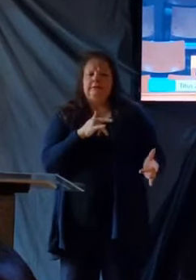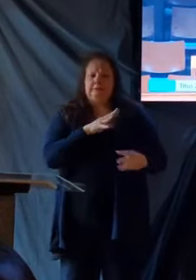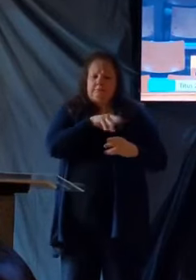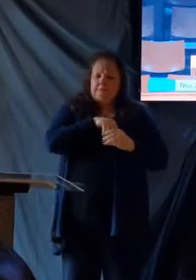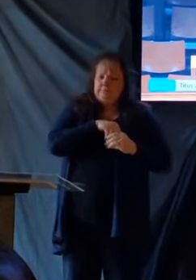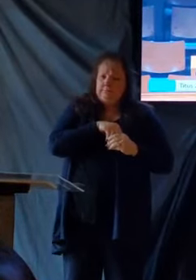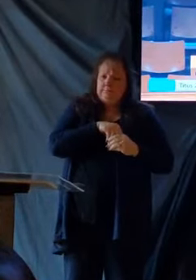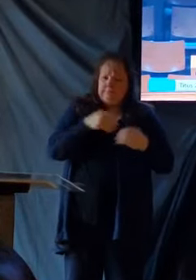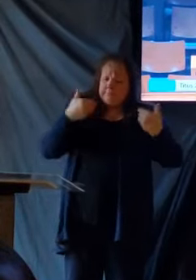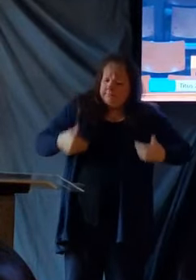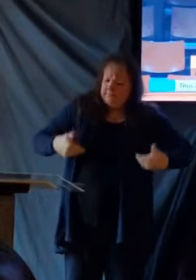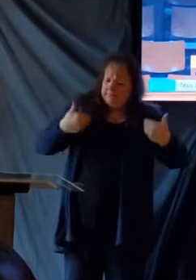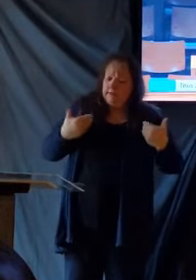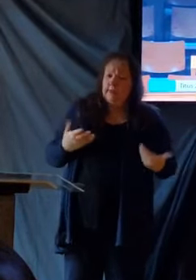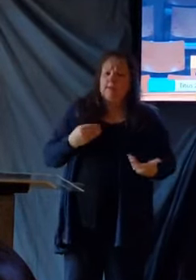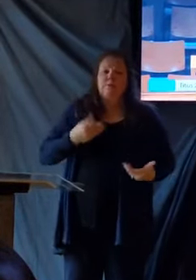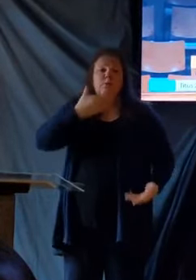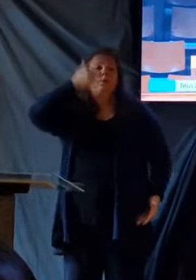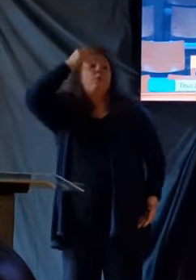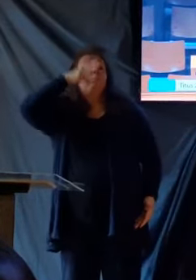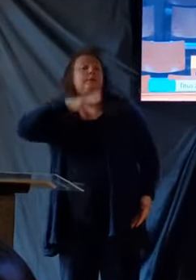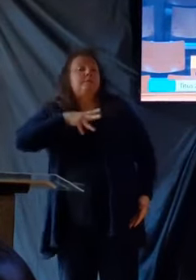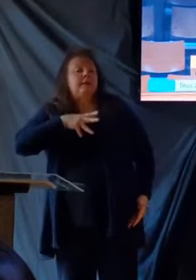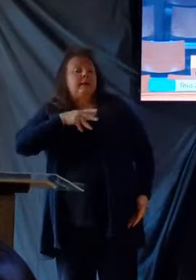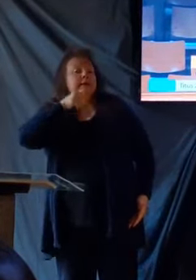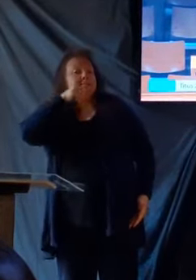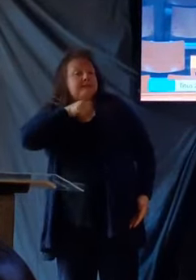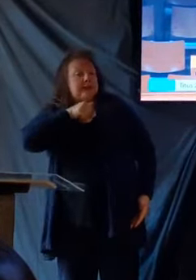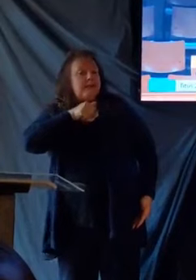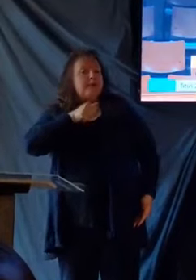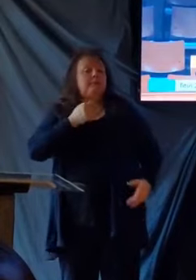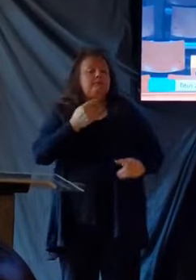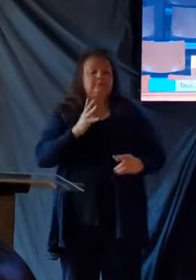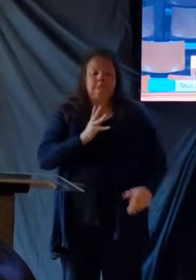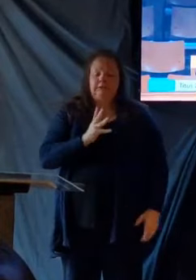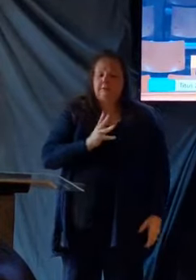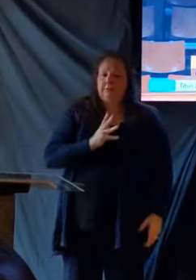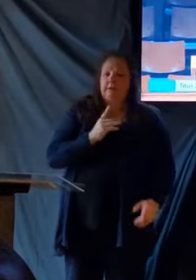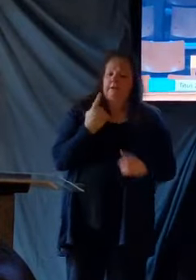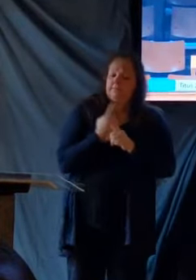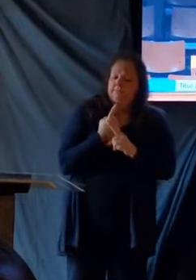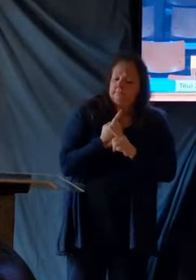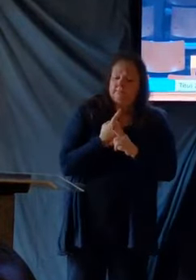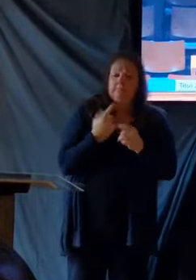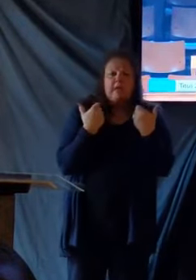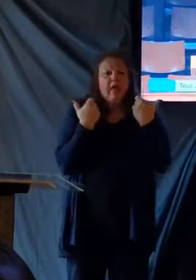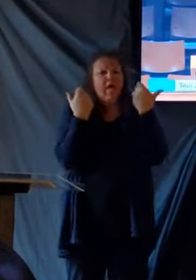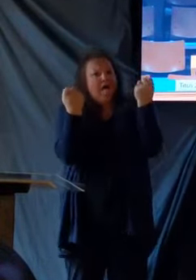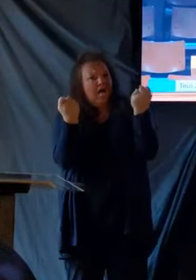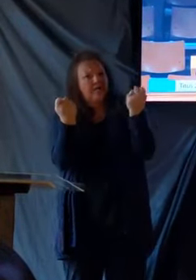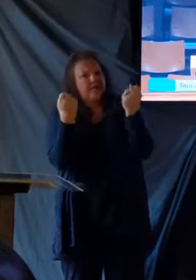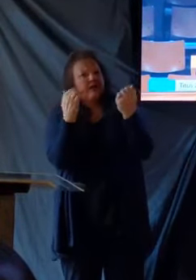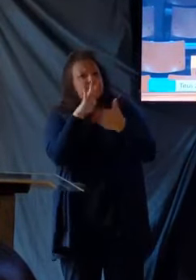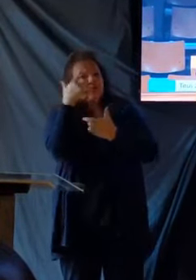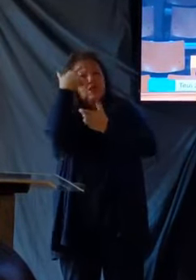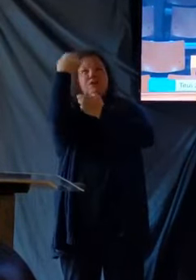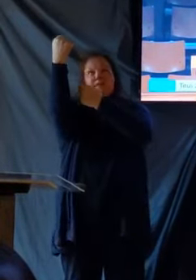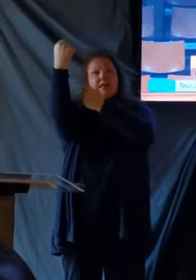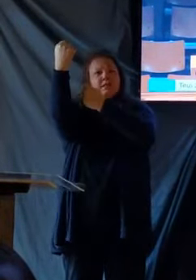characteristic of us. And so the older men, temperate, dignified, sensible, healthy, in